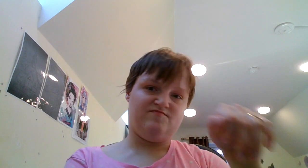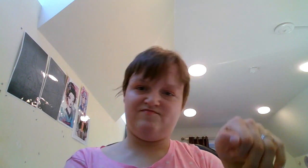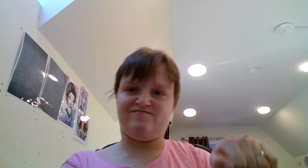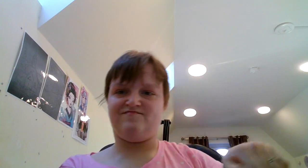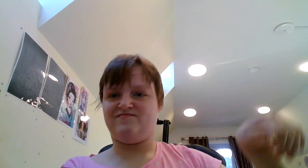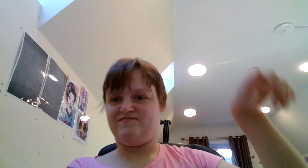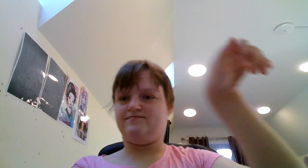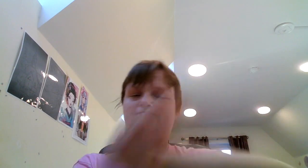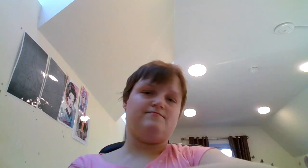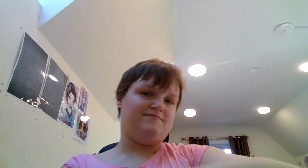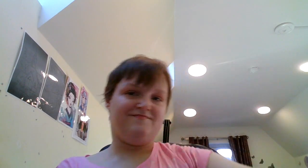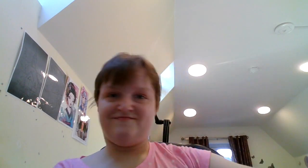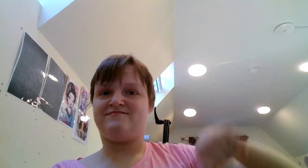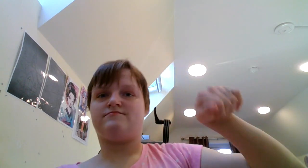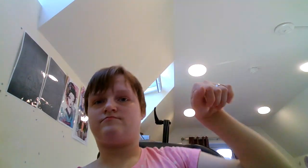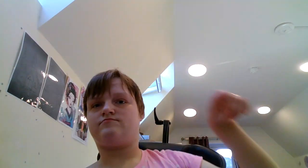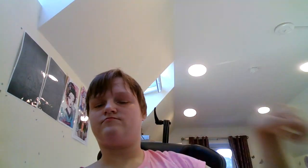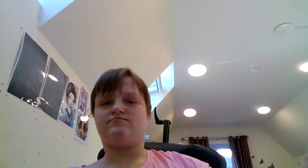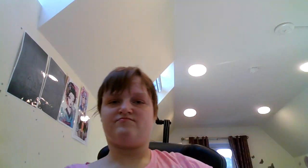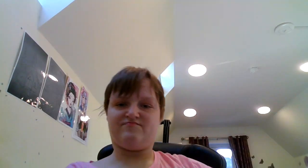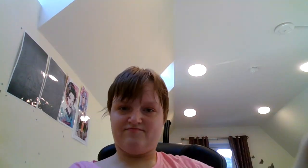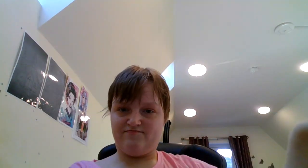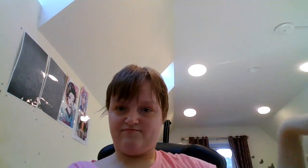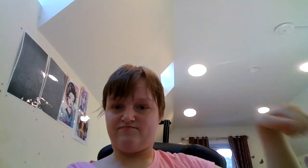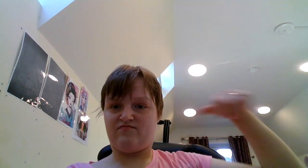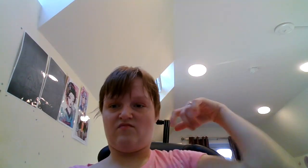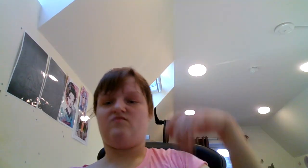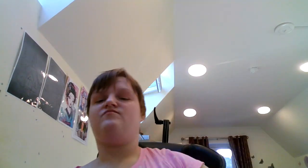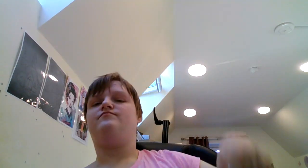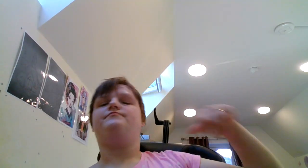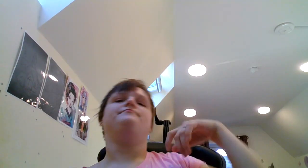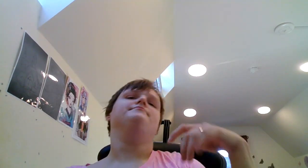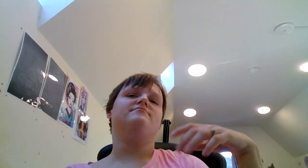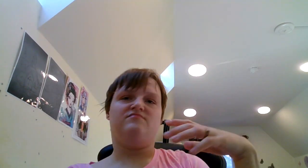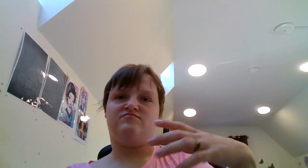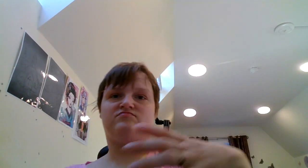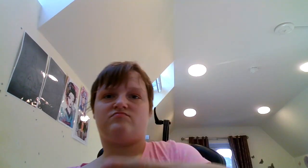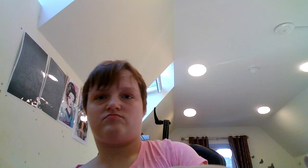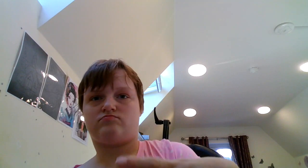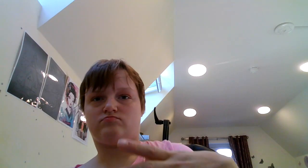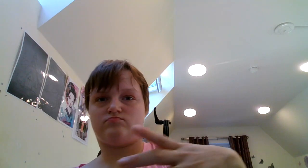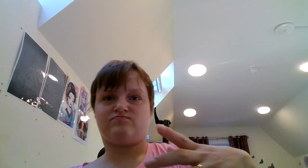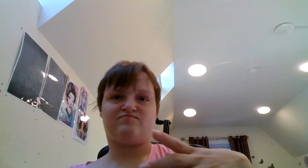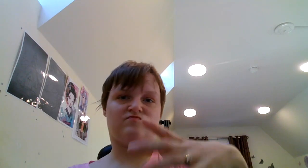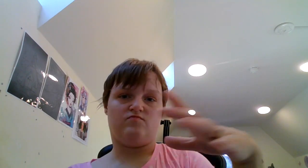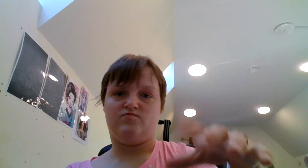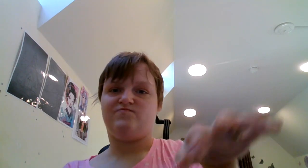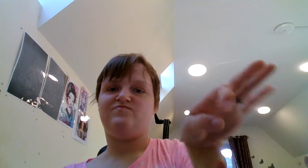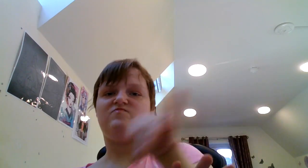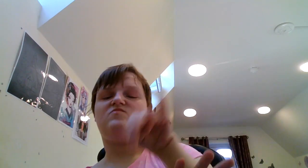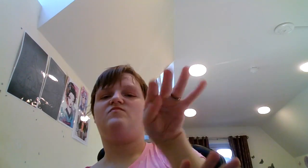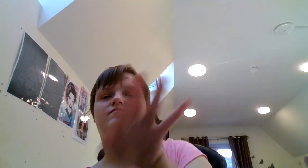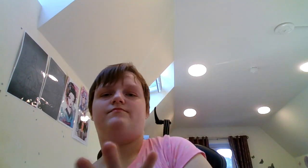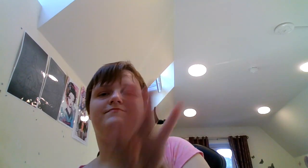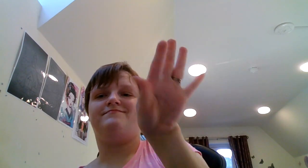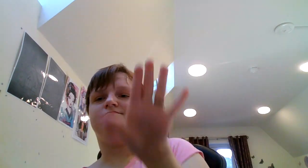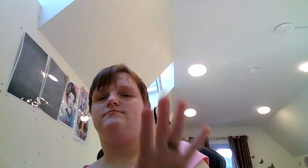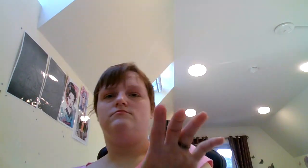from the pancreas without it being destroyed in the process. In October 1920,